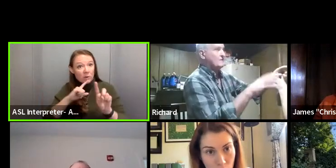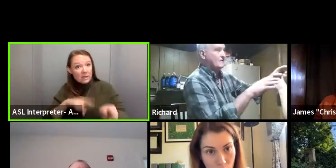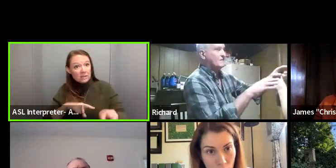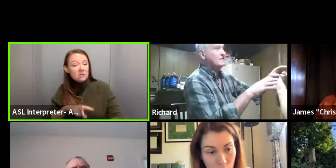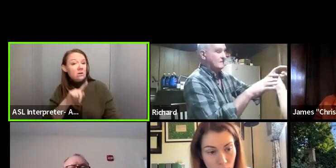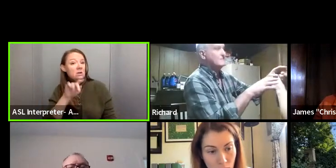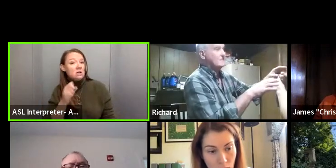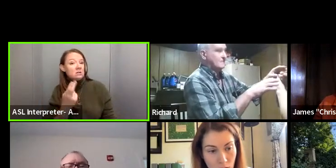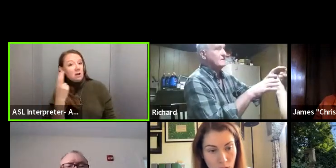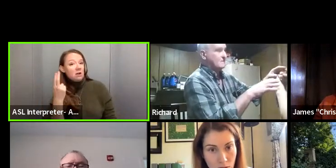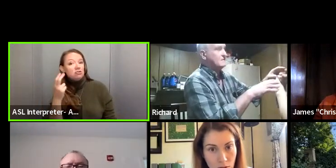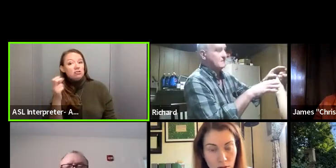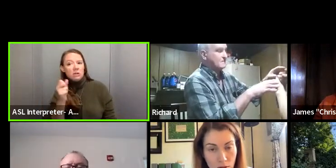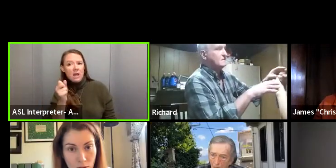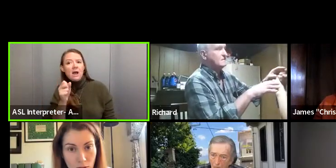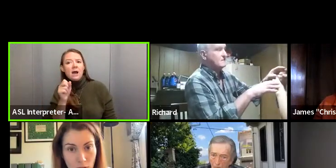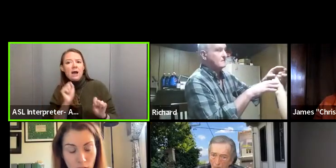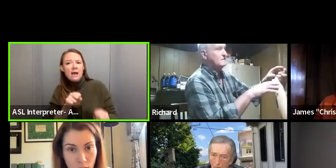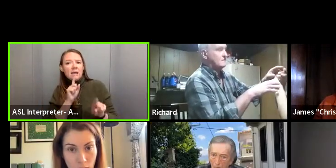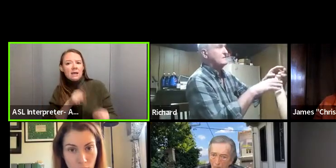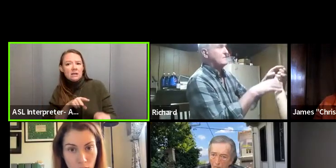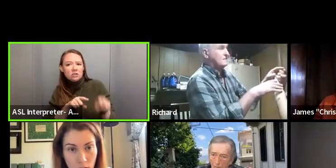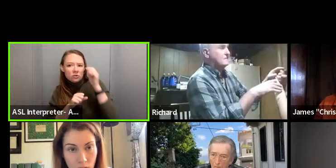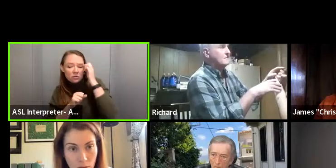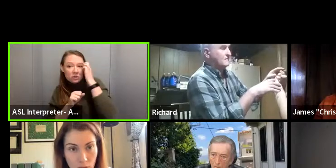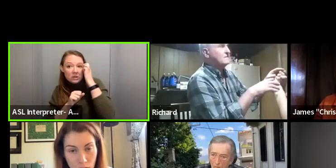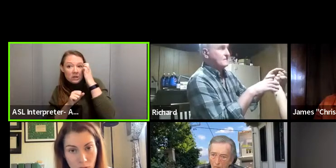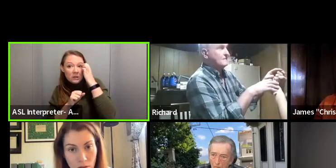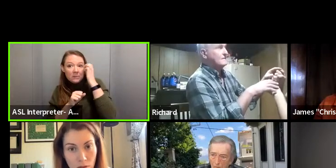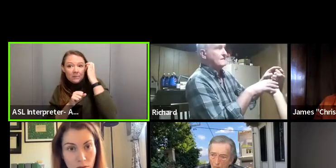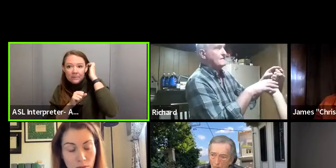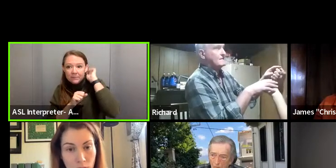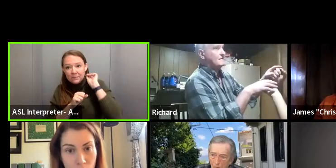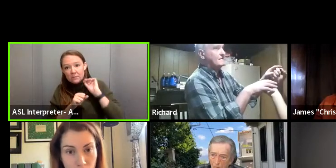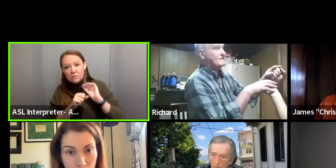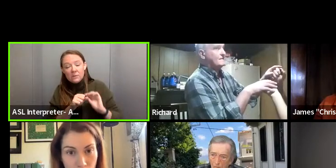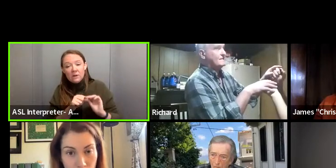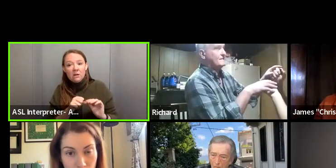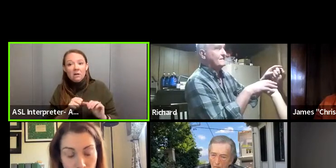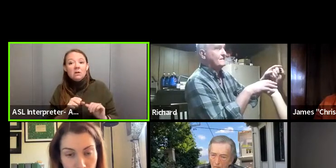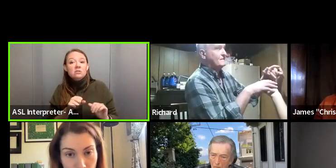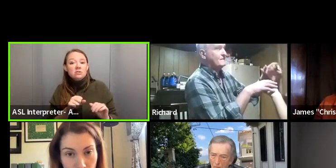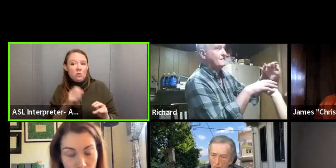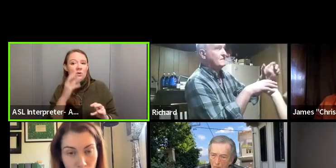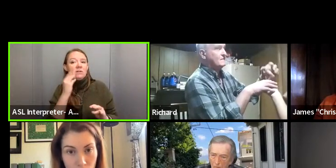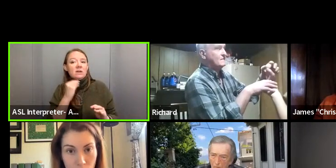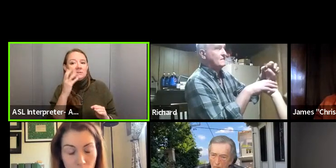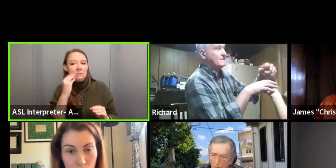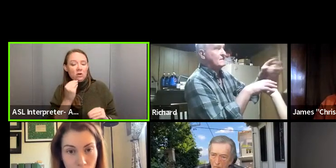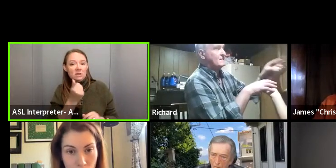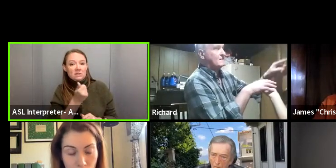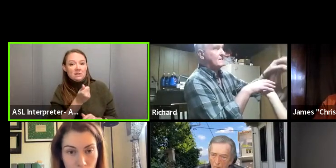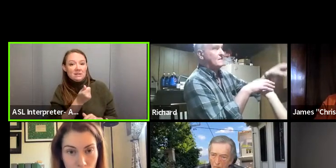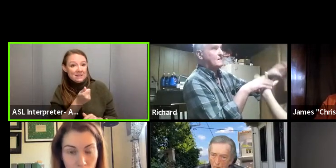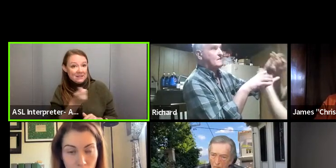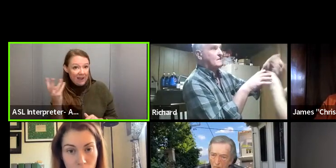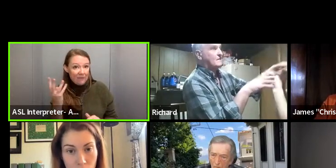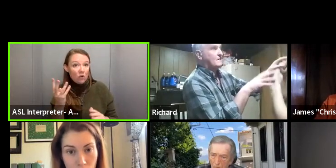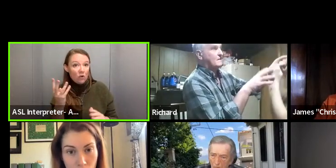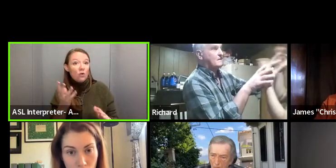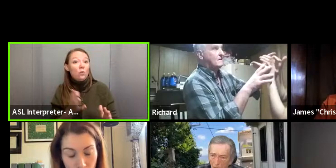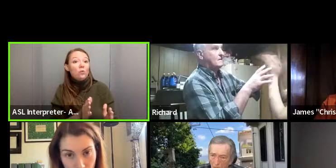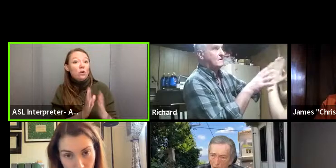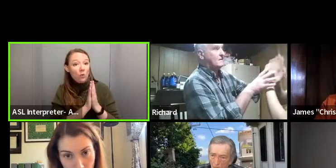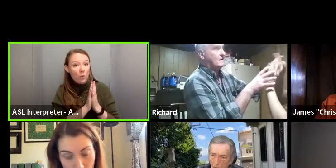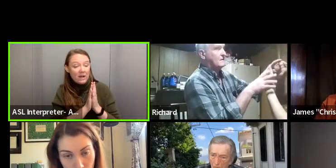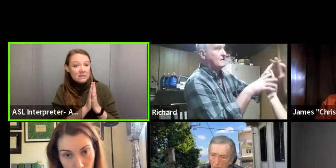Yes, I'd be able to take that question. So we have received a number of requests that